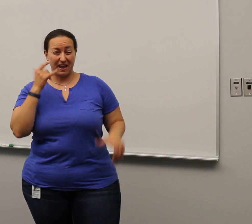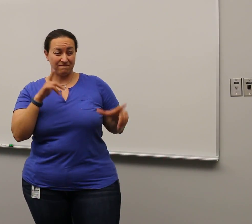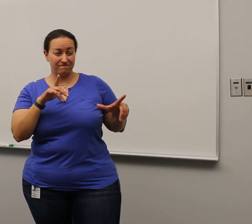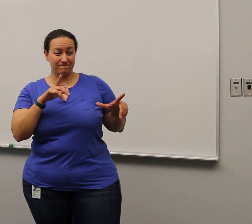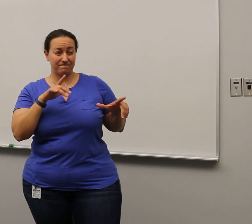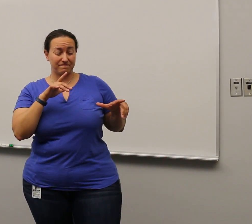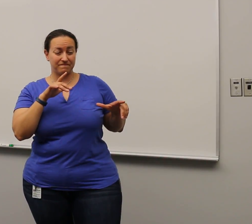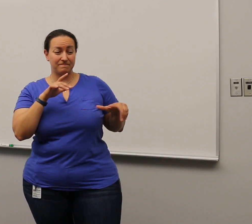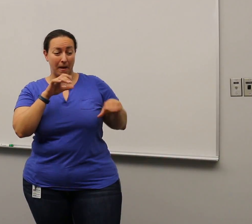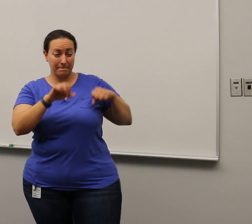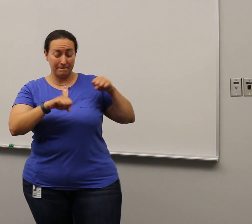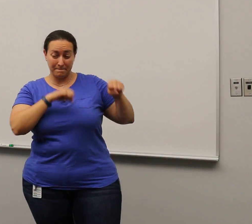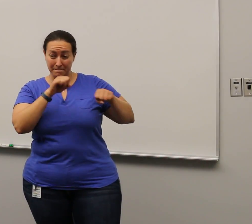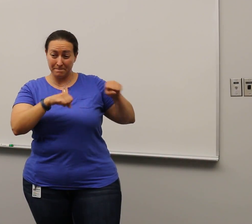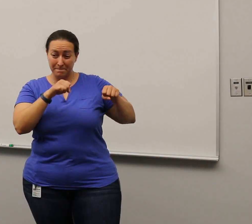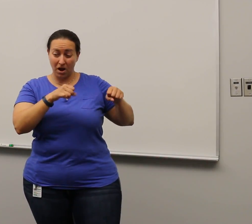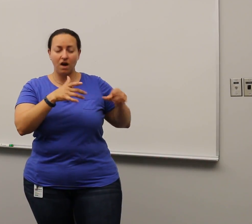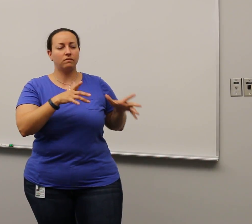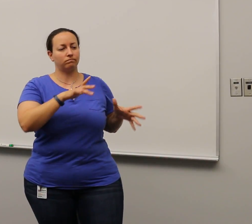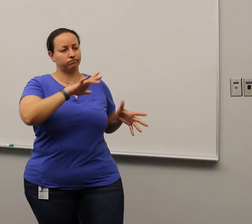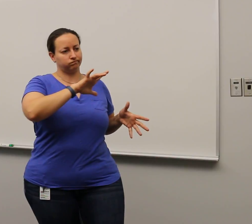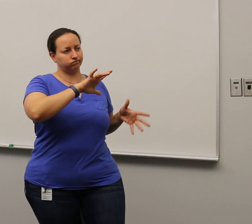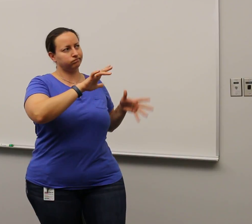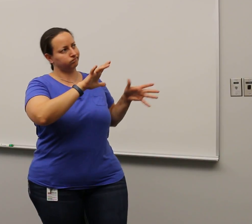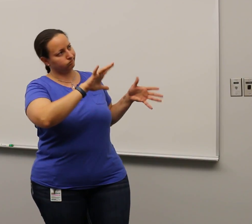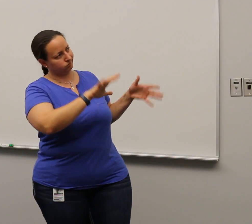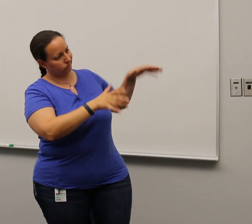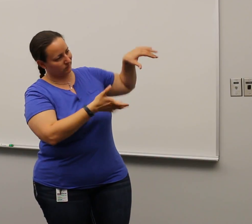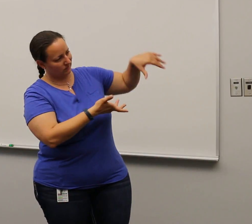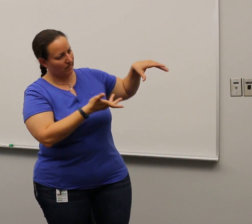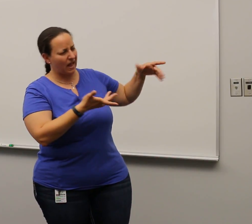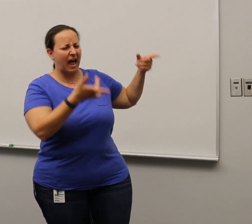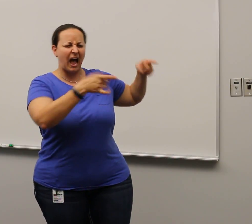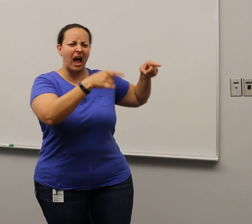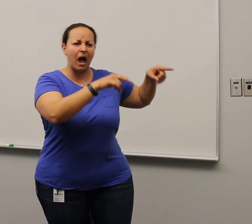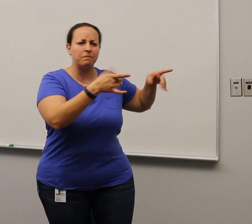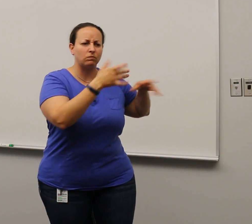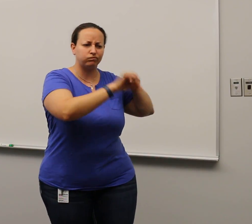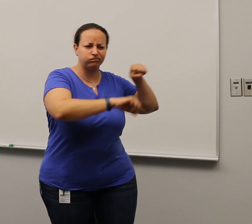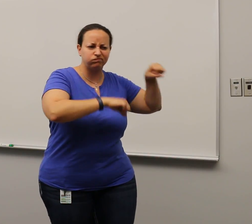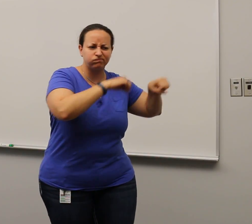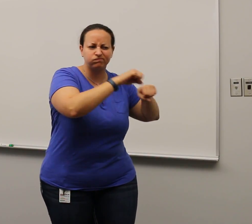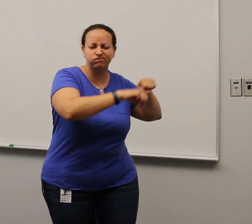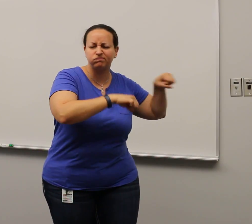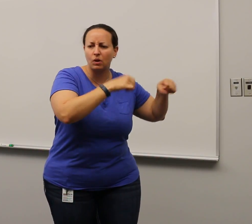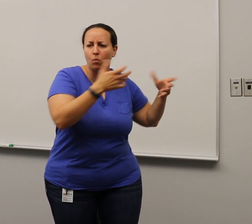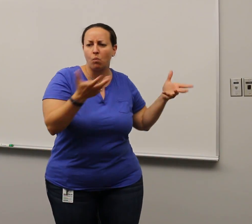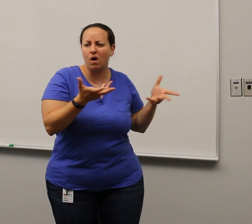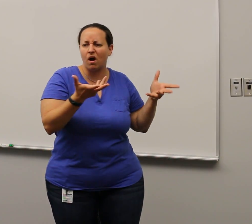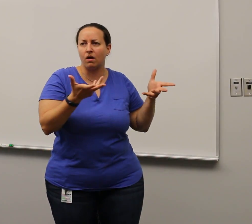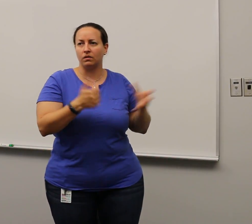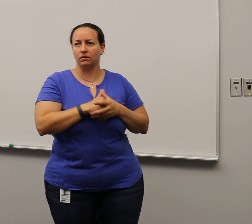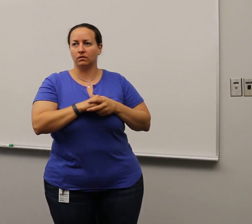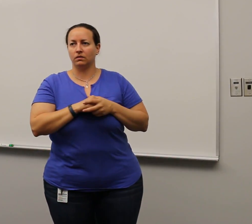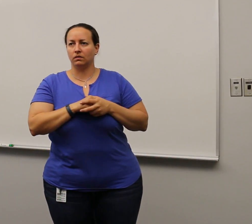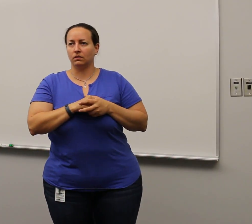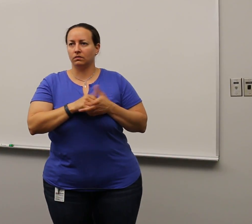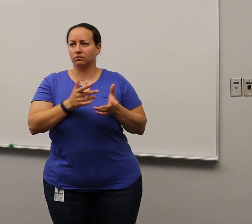in motion? They can draw this and note this, record this within their journal. You want to ask them, where are the gears on the bike and what do they look like? You